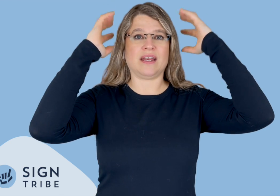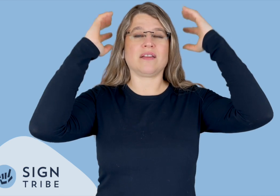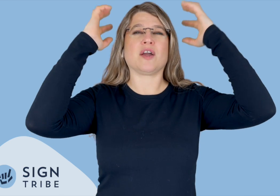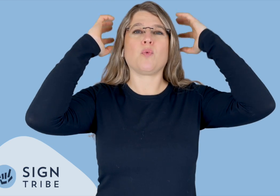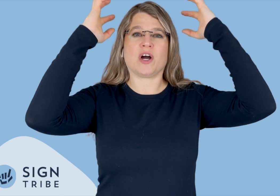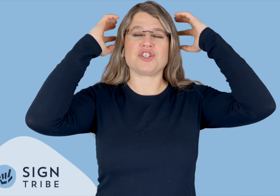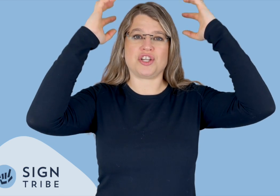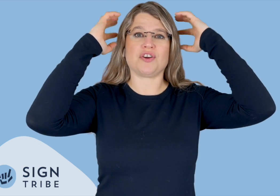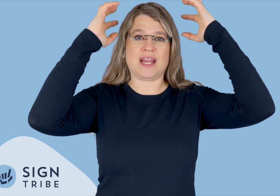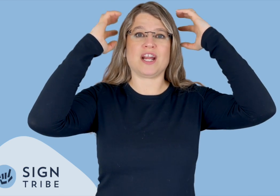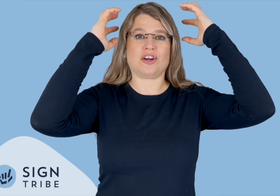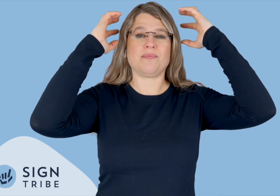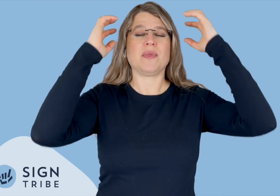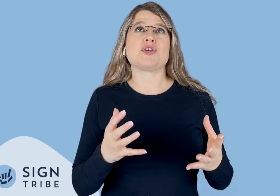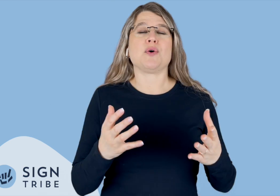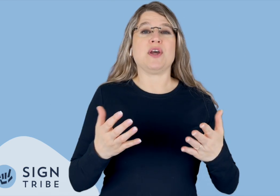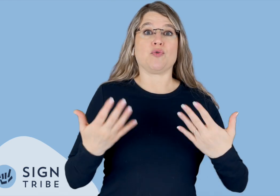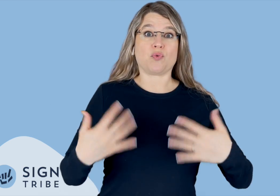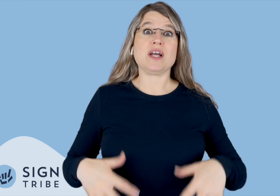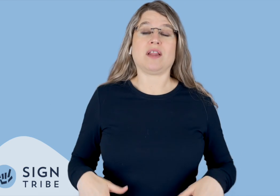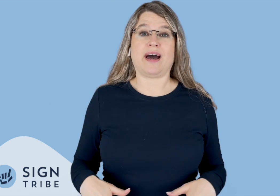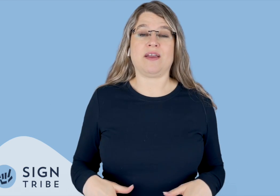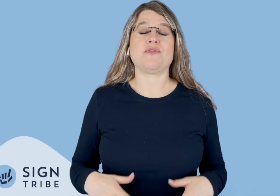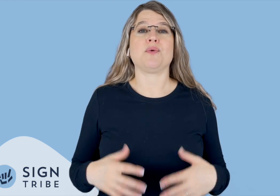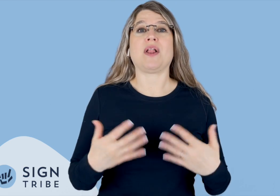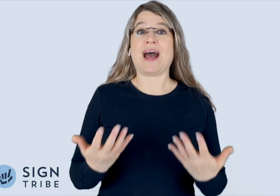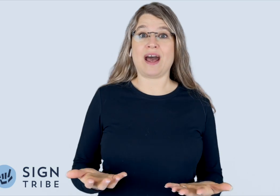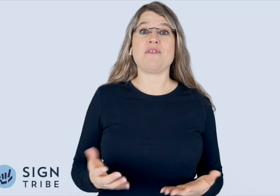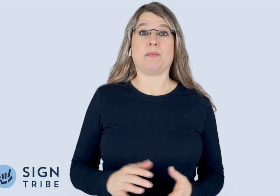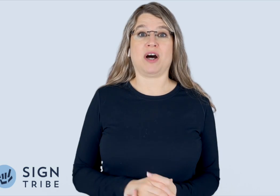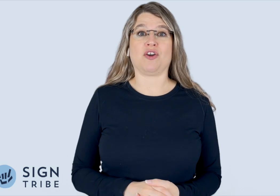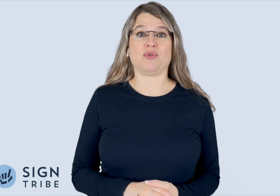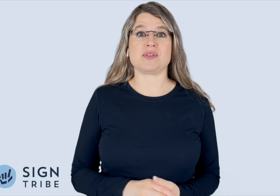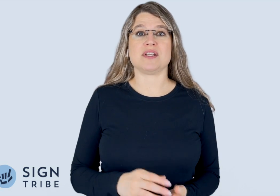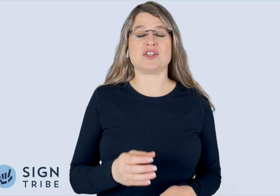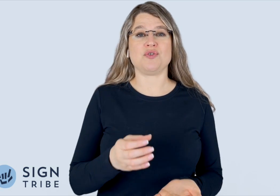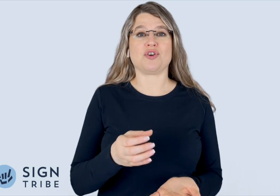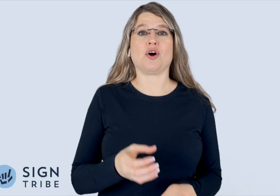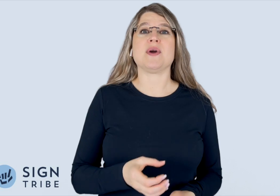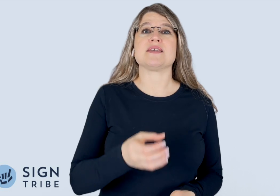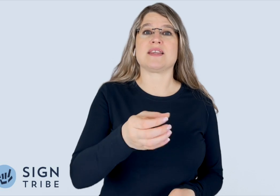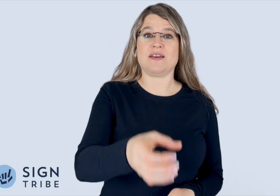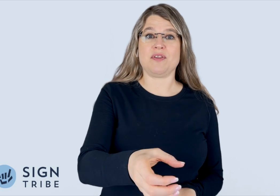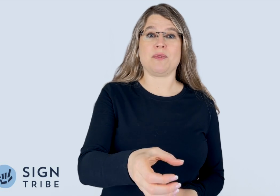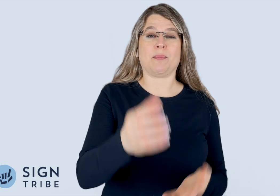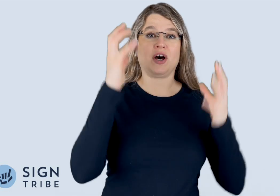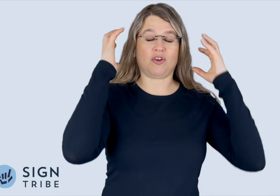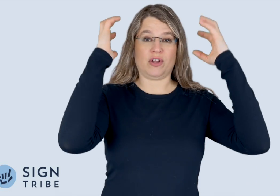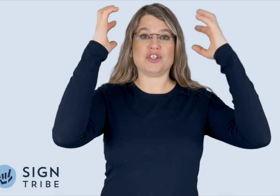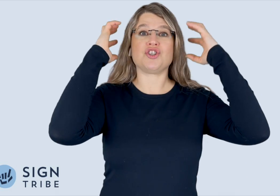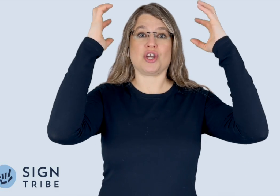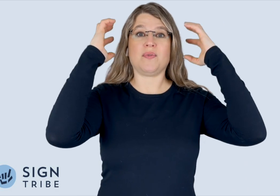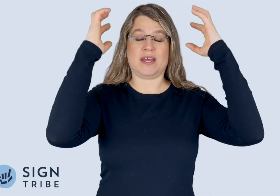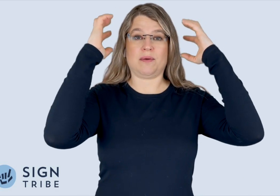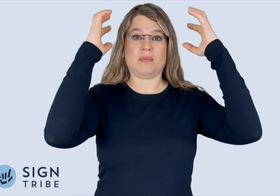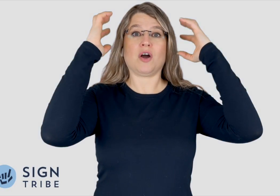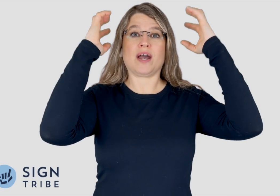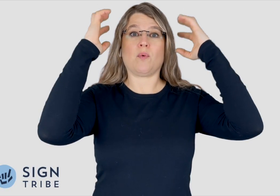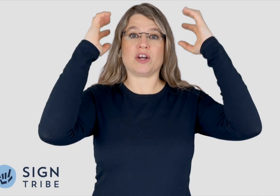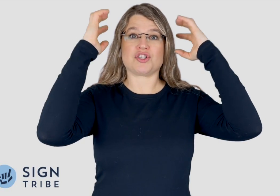like washing your hair. So in real life, you will have the bottles, and so you could always give them the bottle and show them, okay, wash your